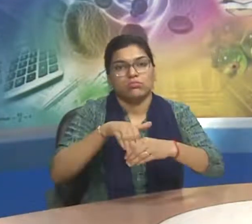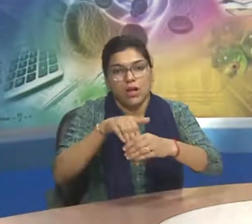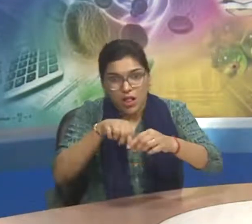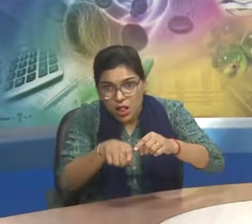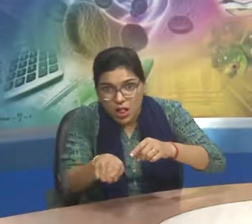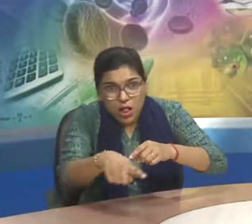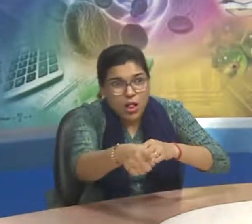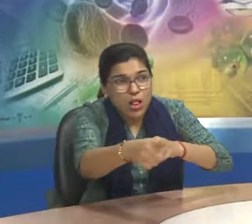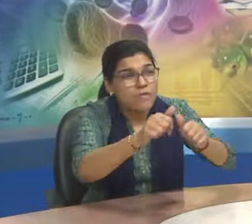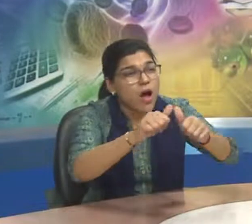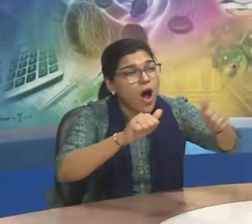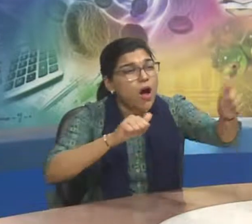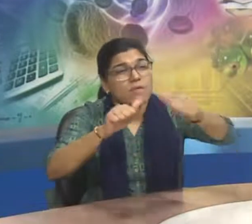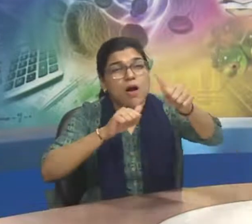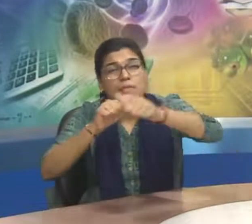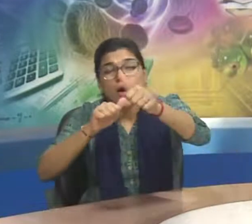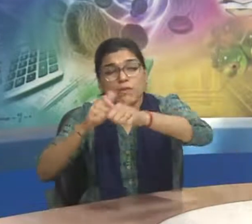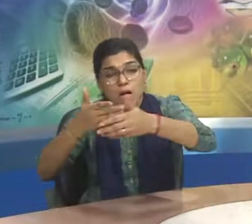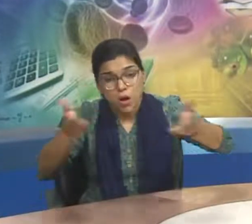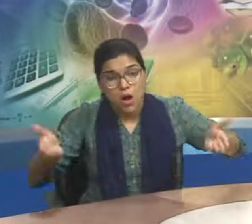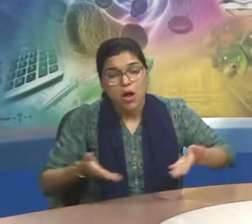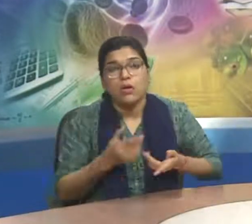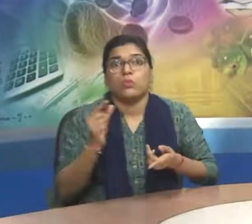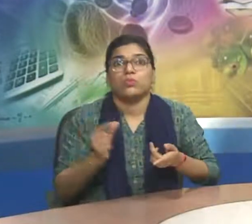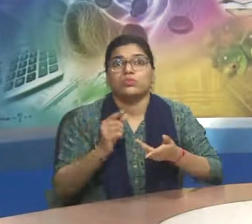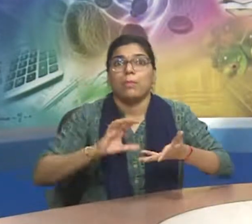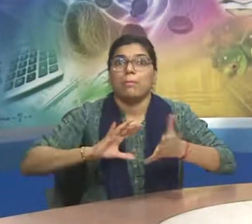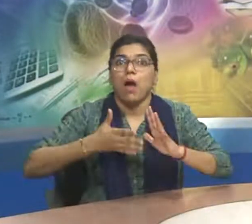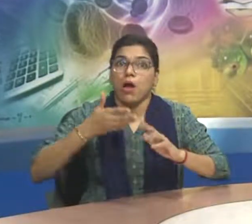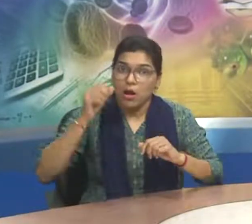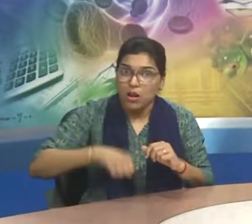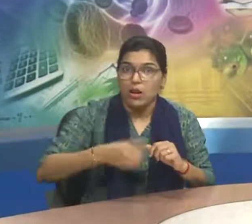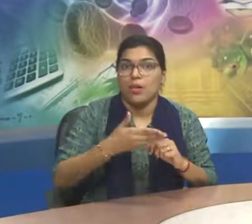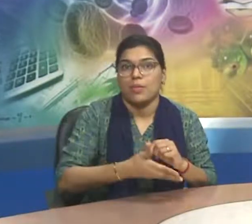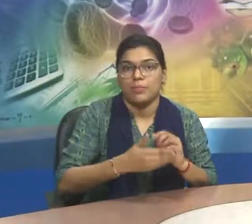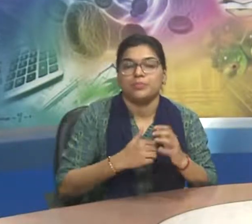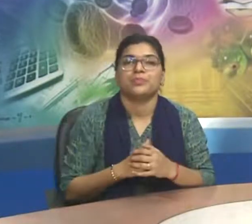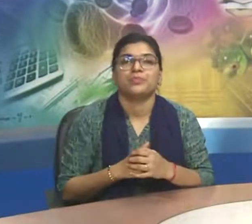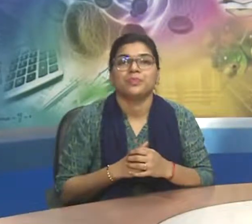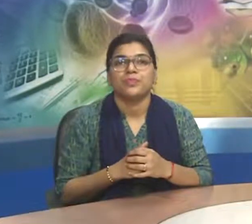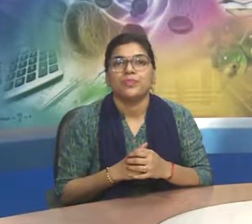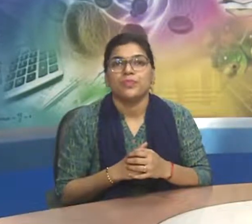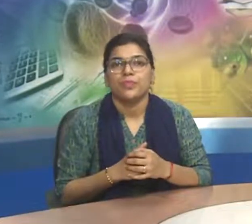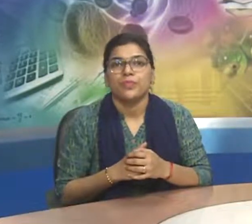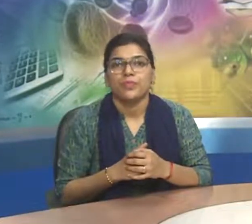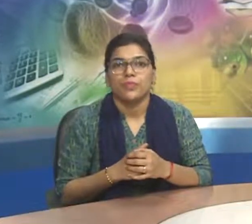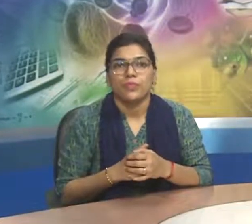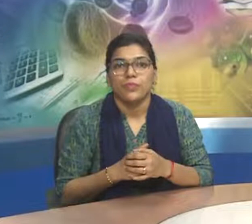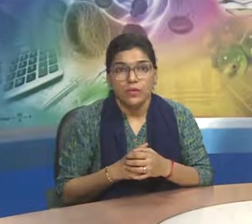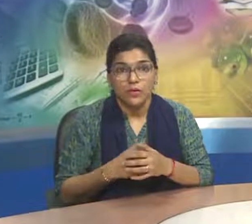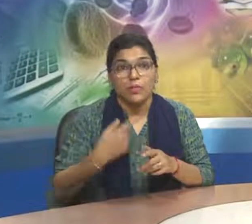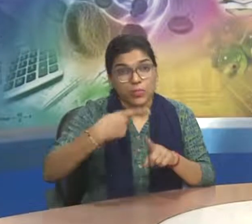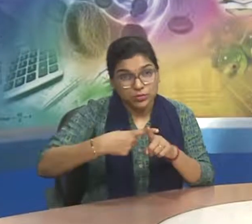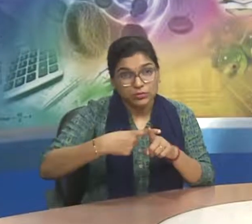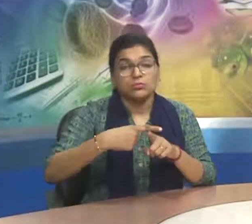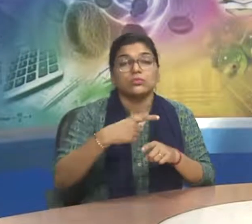and the different items we use in the telecom industries, they have copper wires inside.